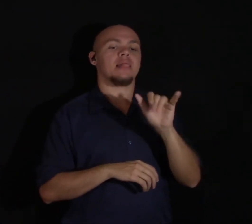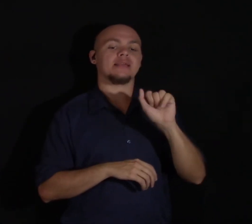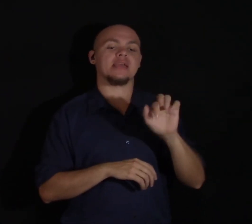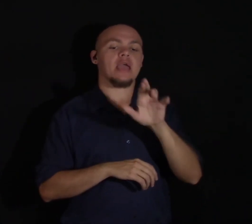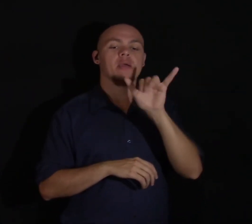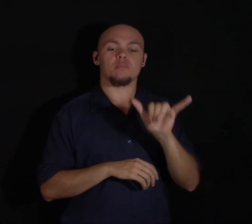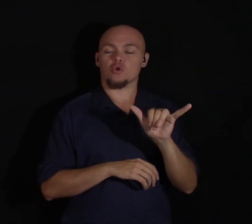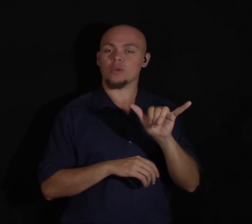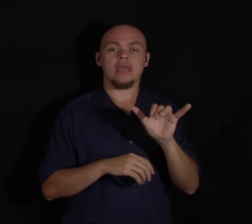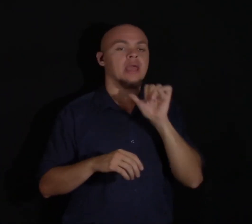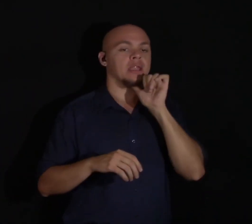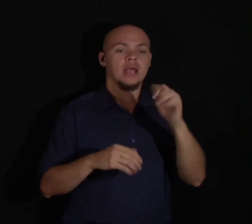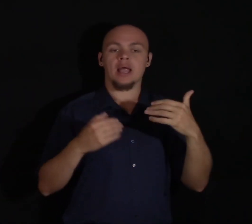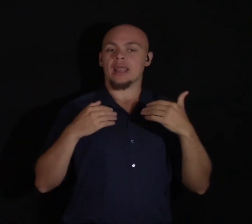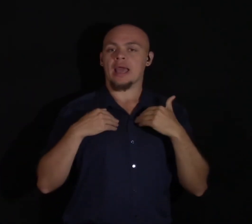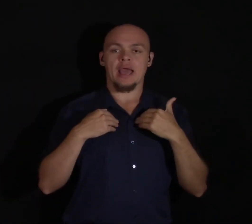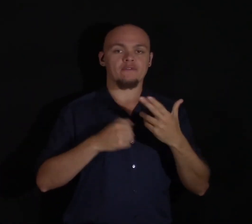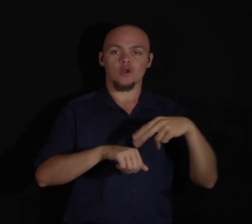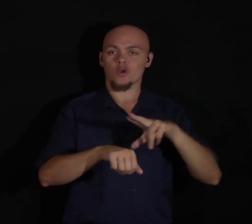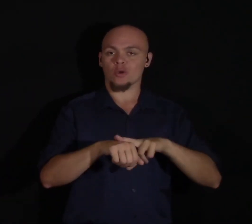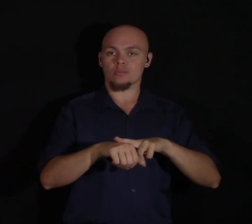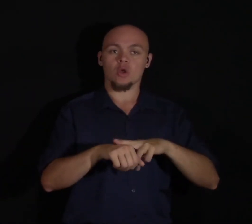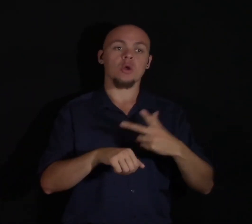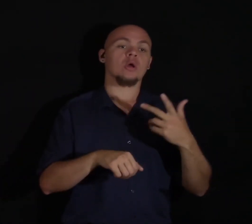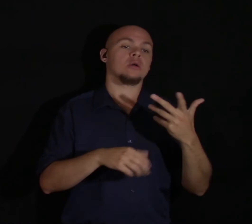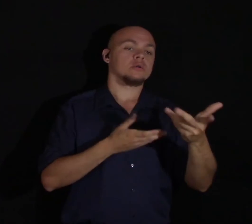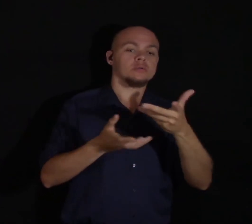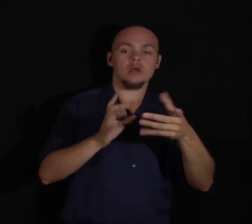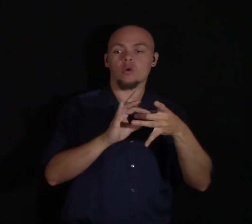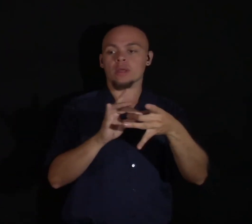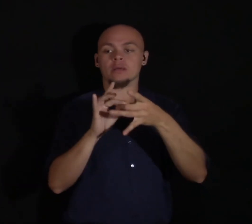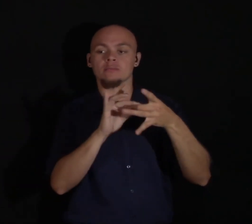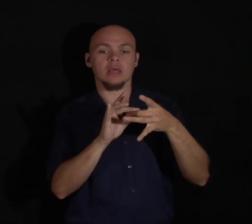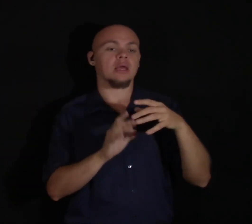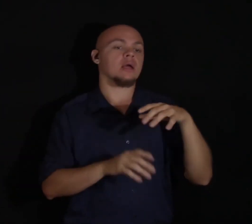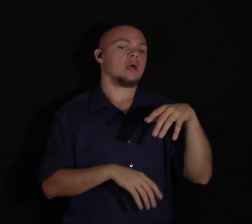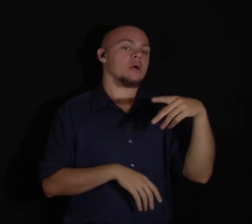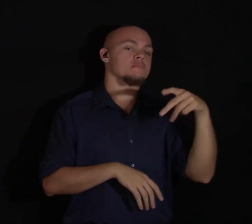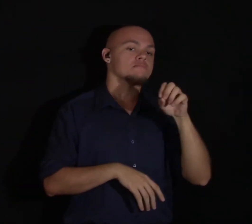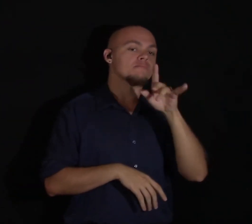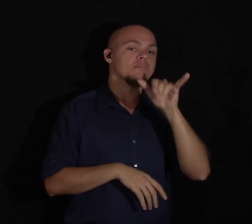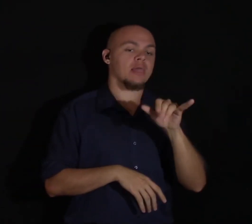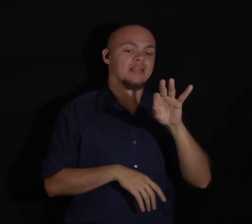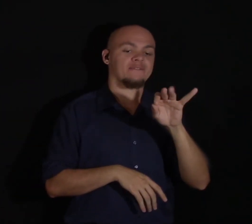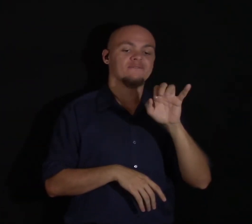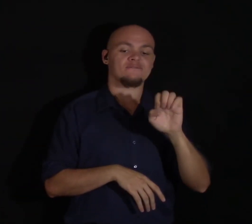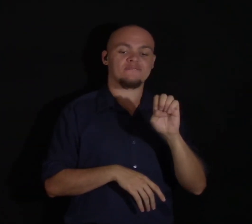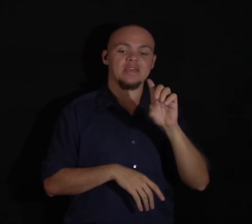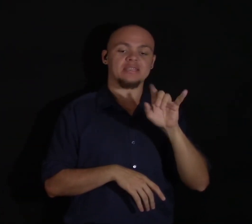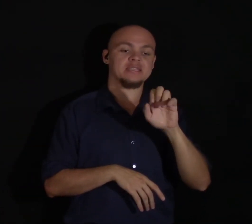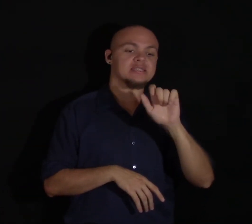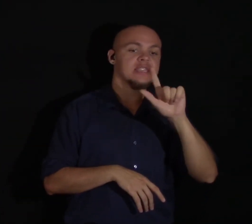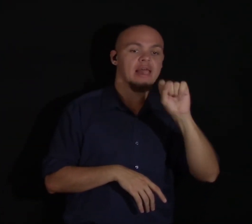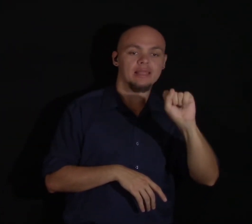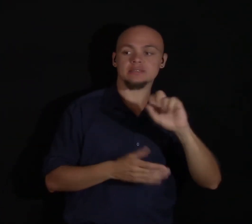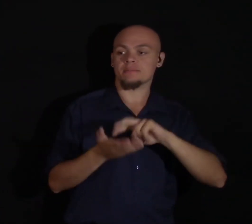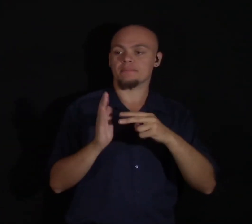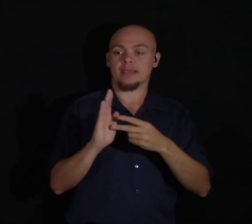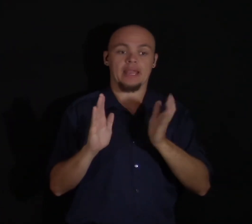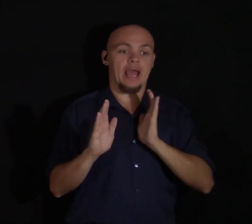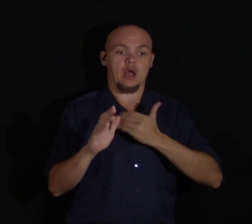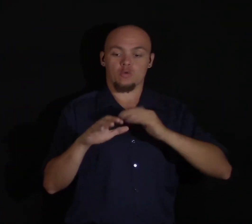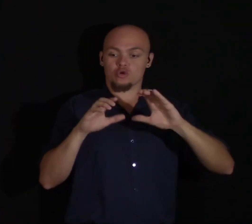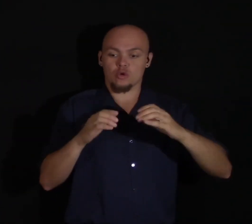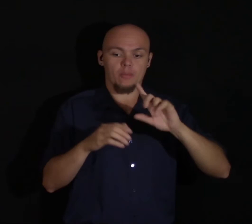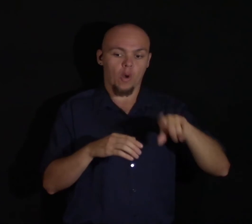want out of our relationships? Do we want to have sex? Do we not? Are we polyfidelous? Are we only dating people within our group? And that requires a